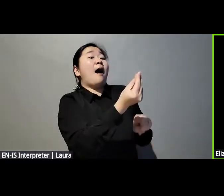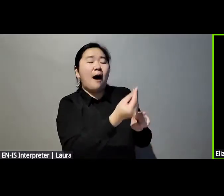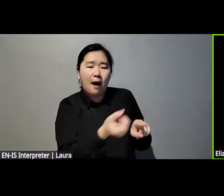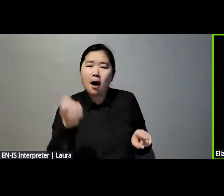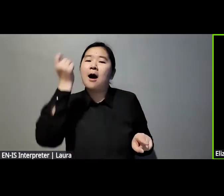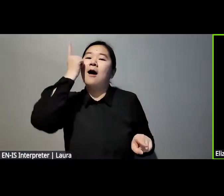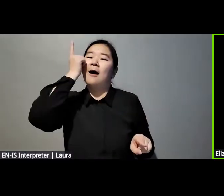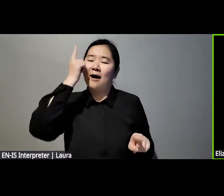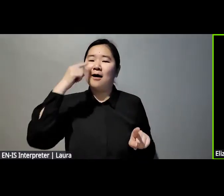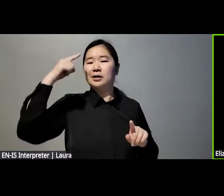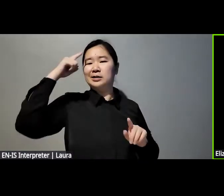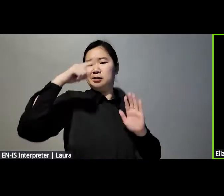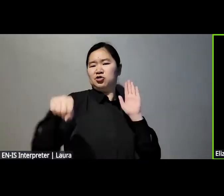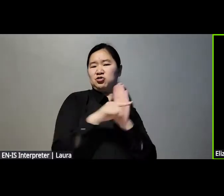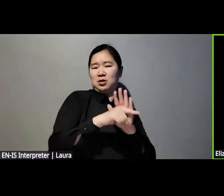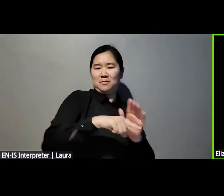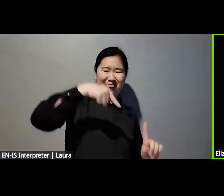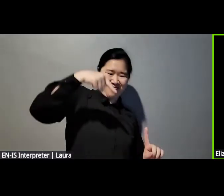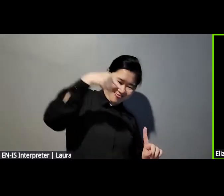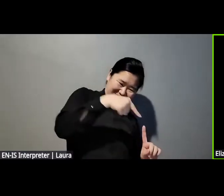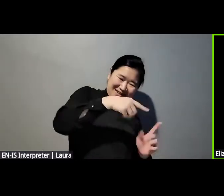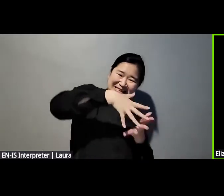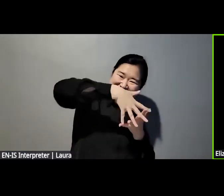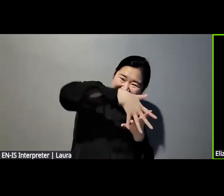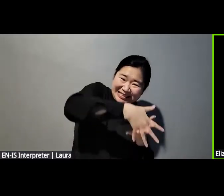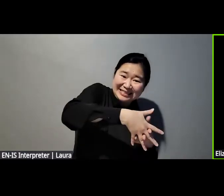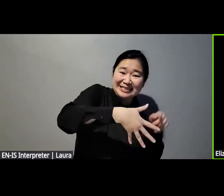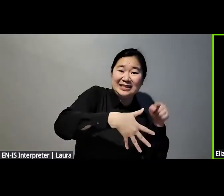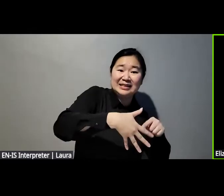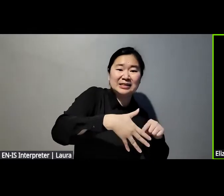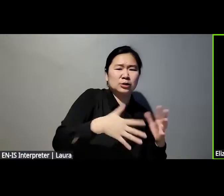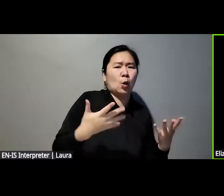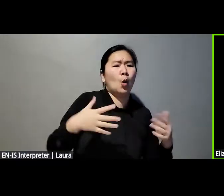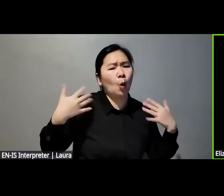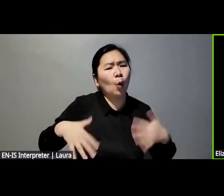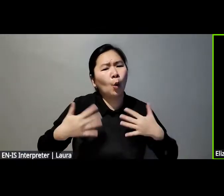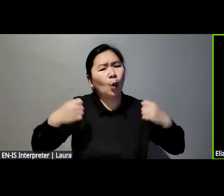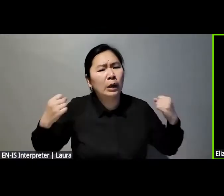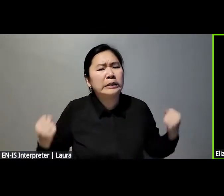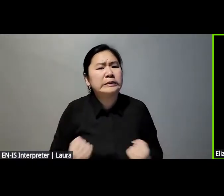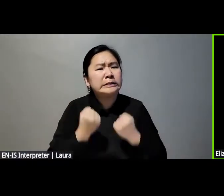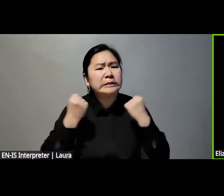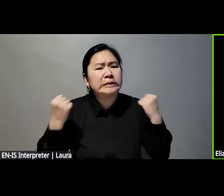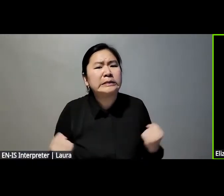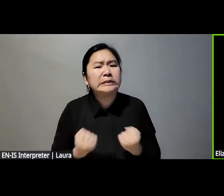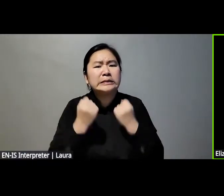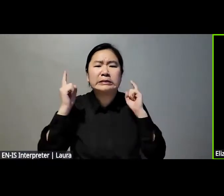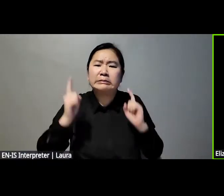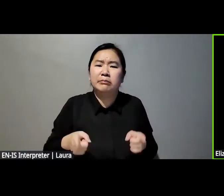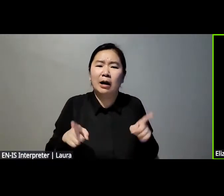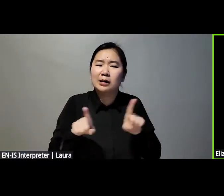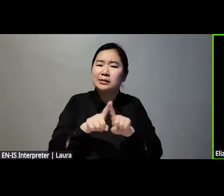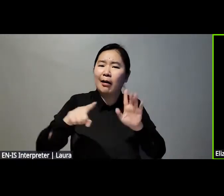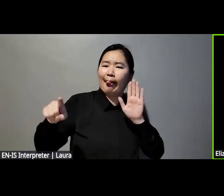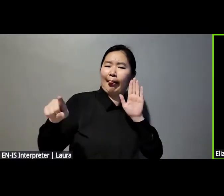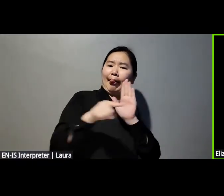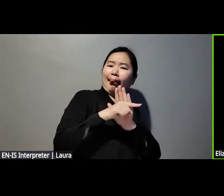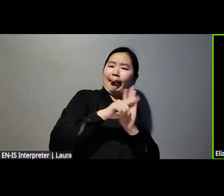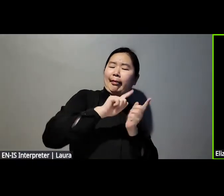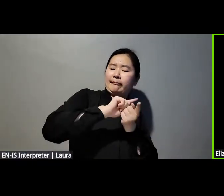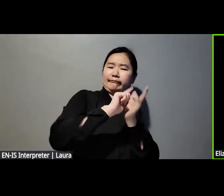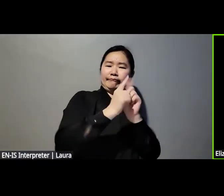organizations that have carried the same have been using people who have lived experience to work in areas like